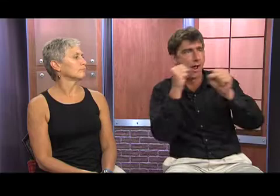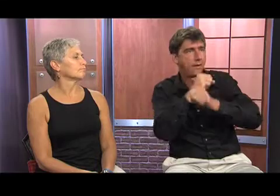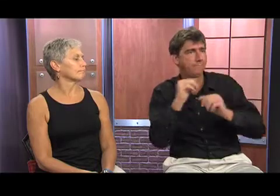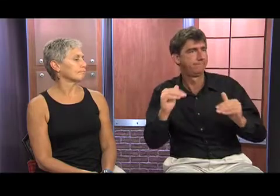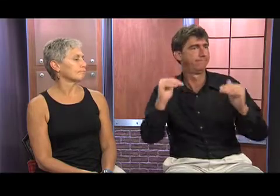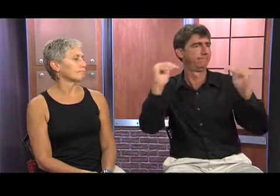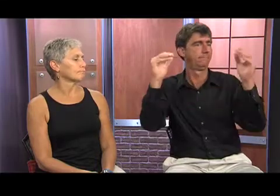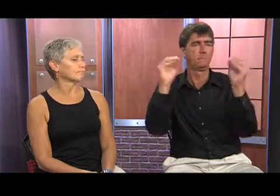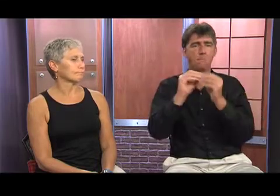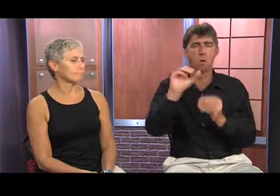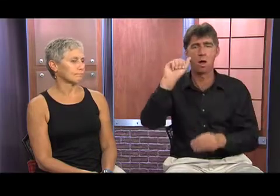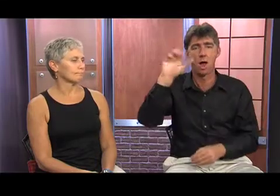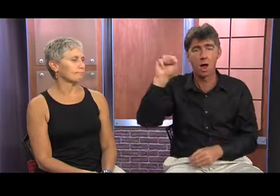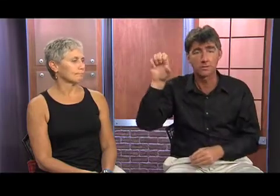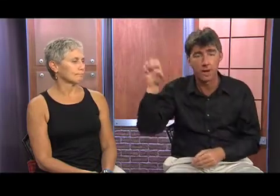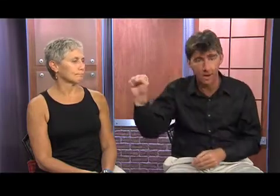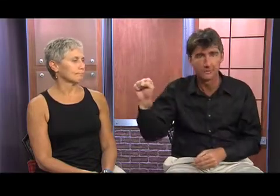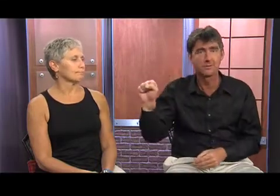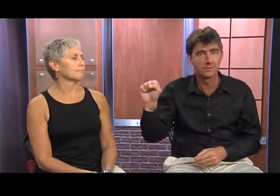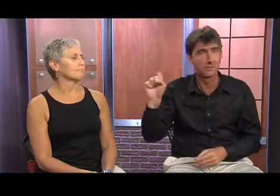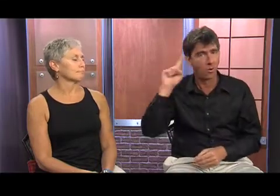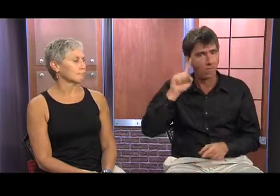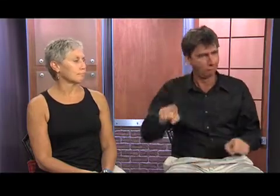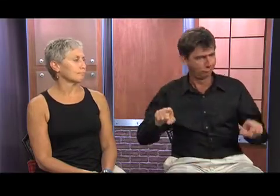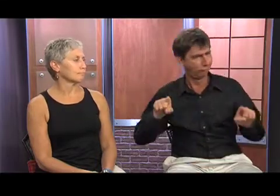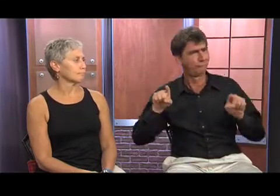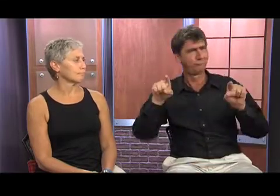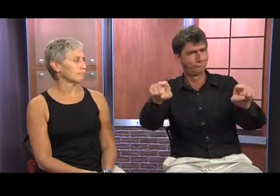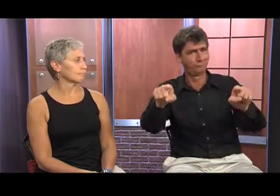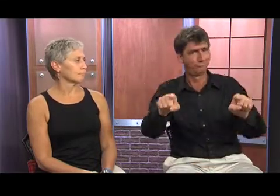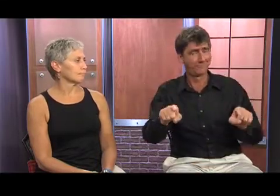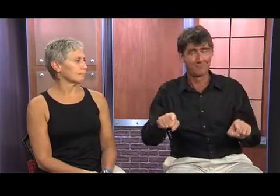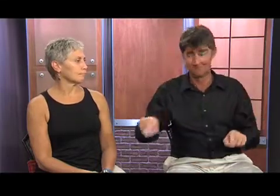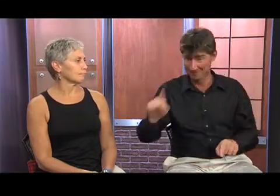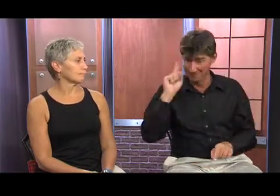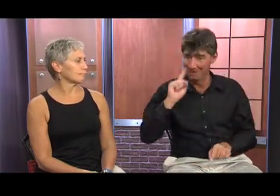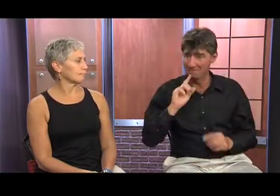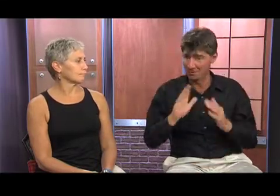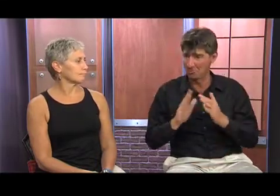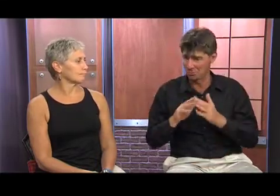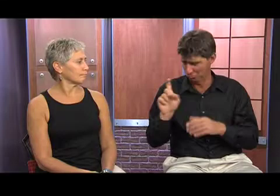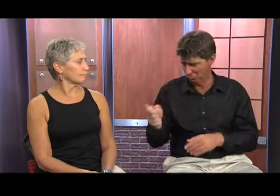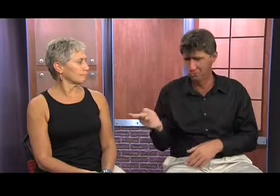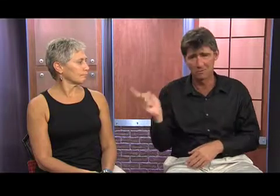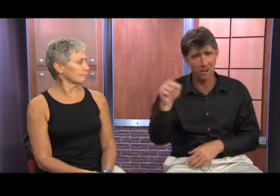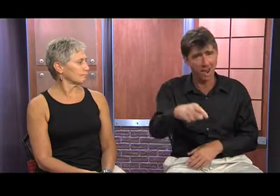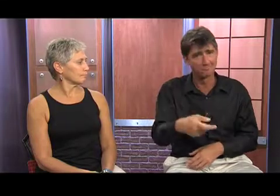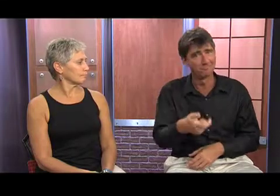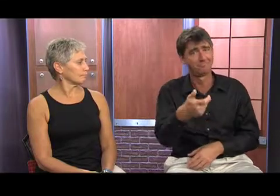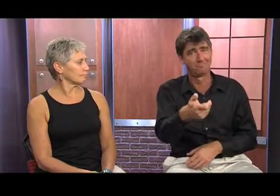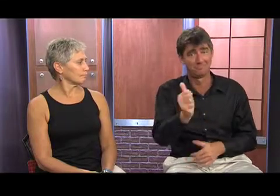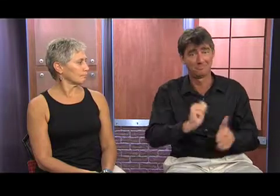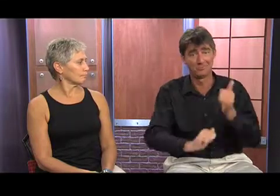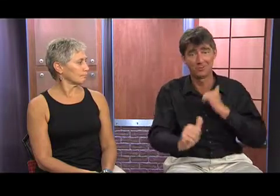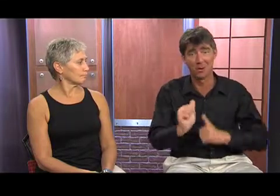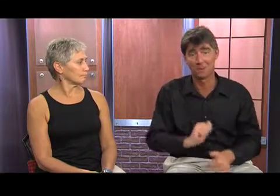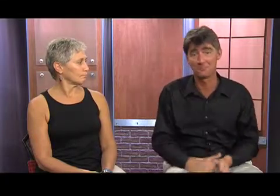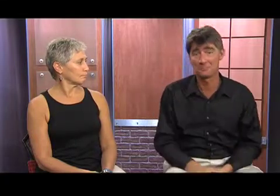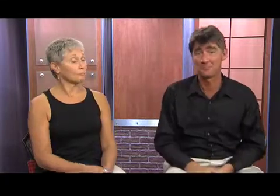those people in the deaf community who want to come out and see it. Why? And this is a Tony Award winner for Best Musical. So